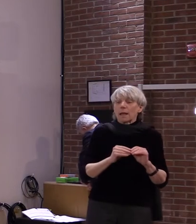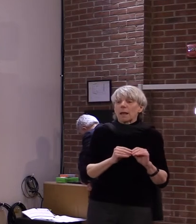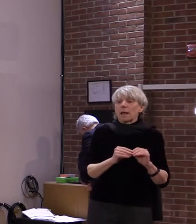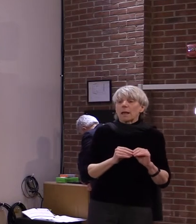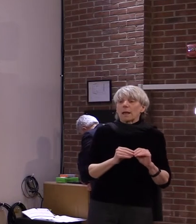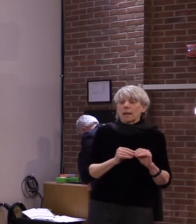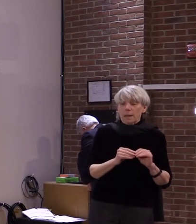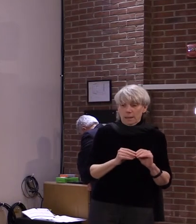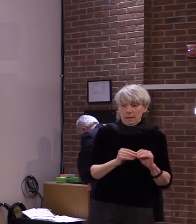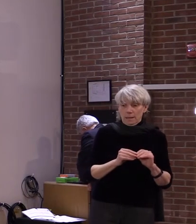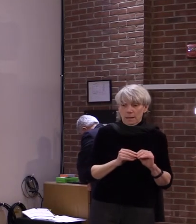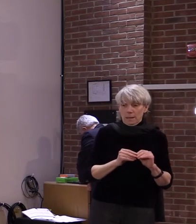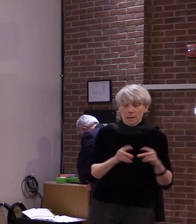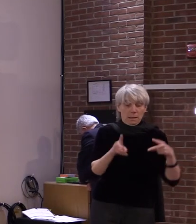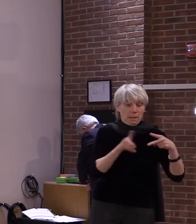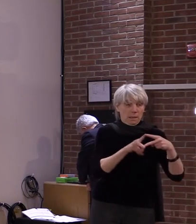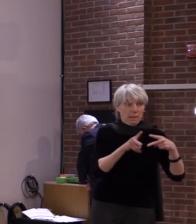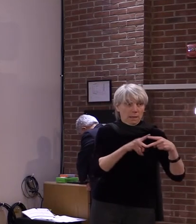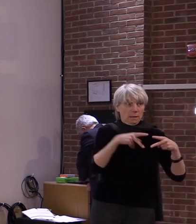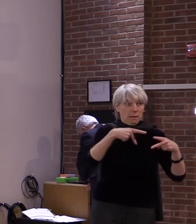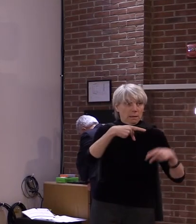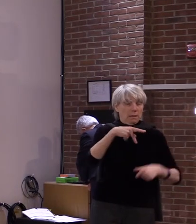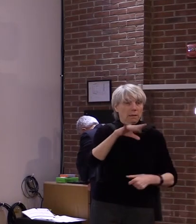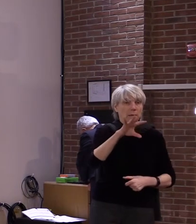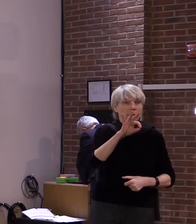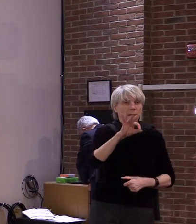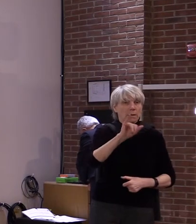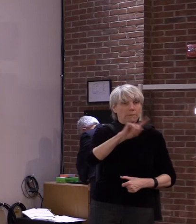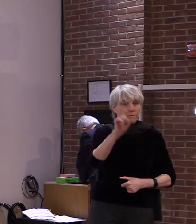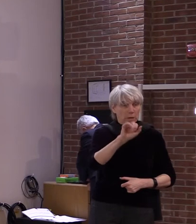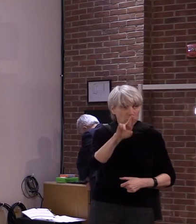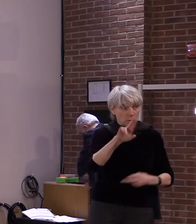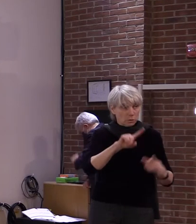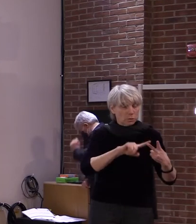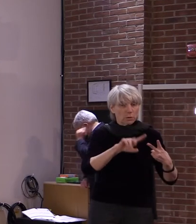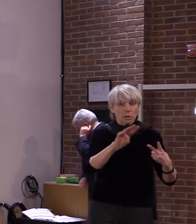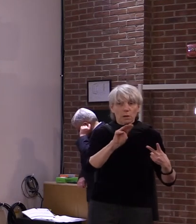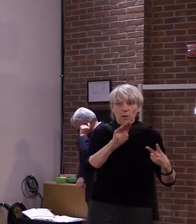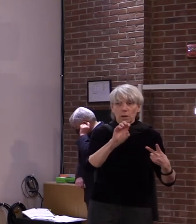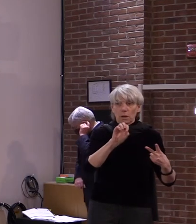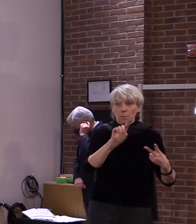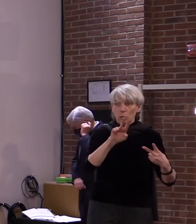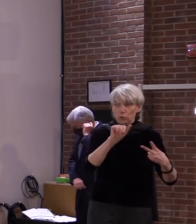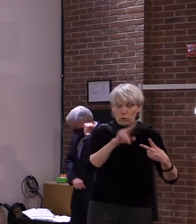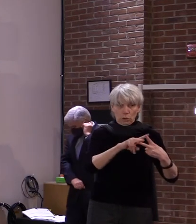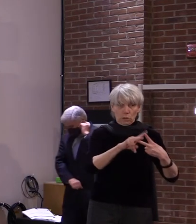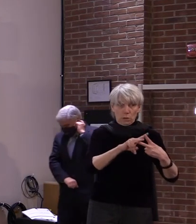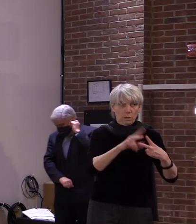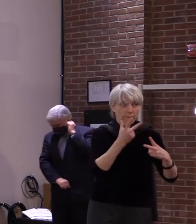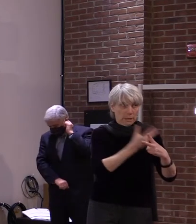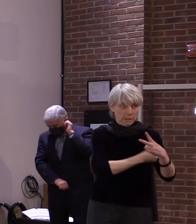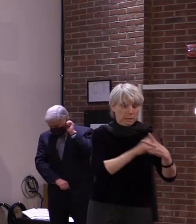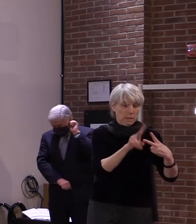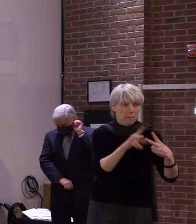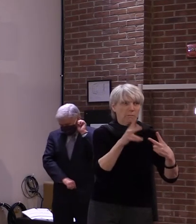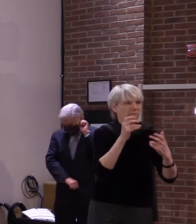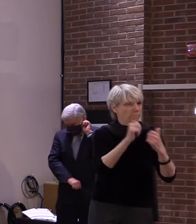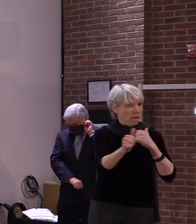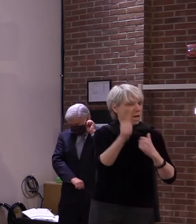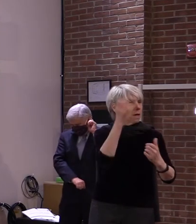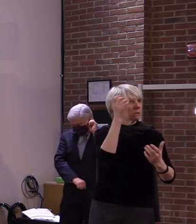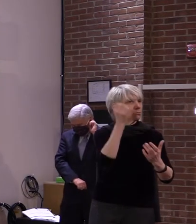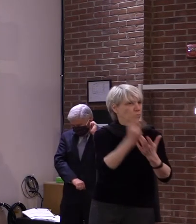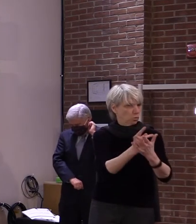two main viru the two main vaccines uh uh mod moderna and pfizer okay whether